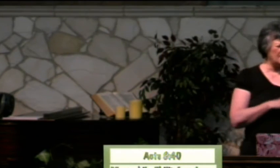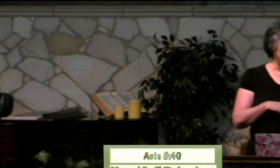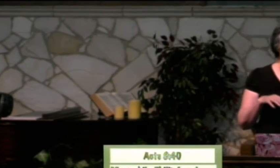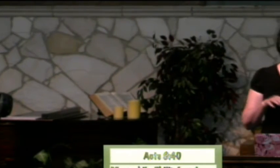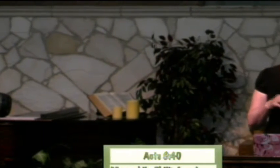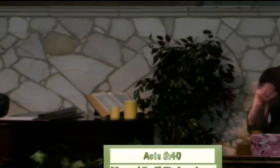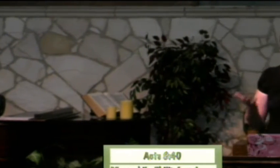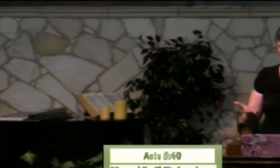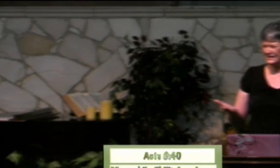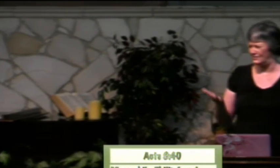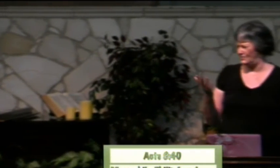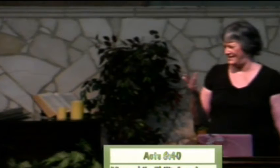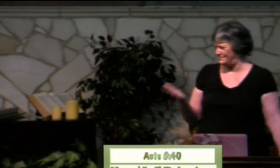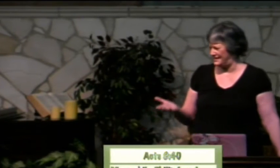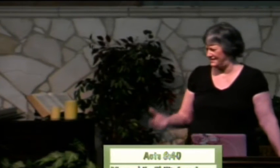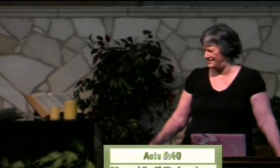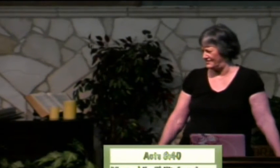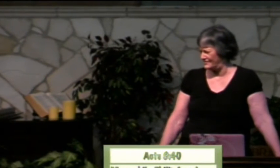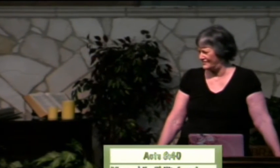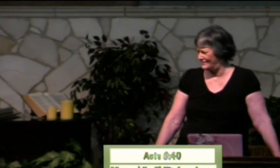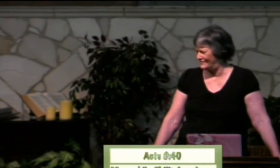am I doing here? Why am I here?